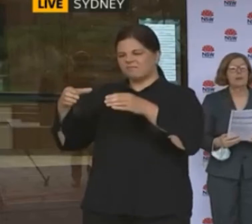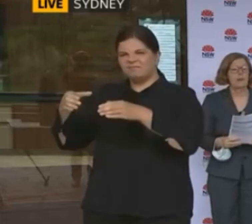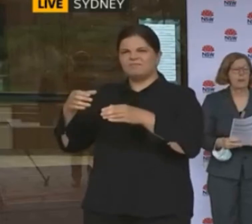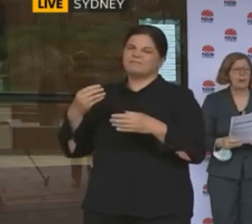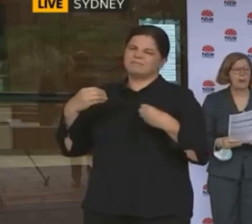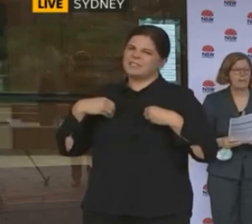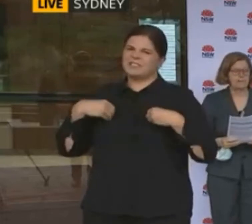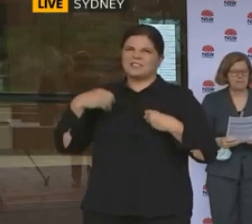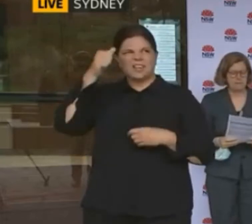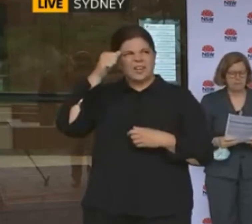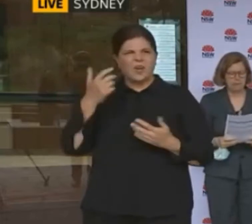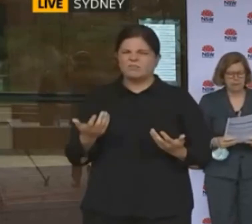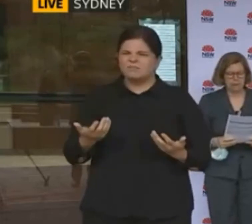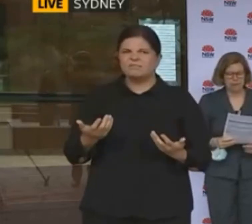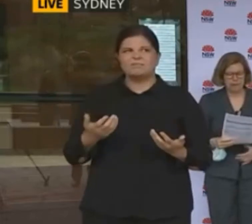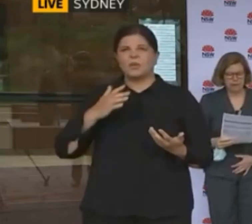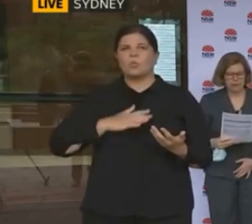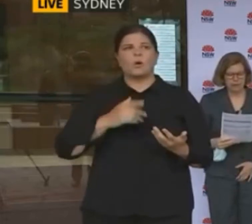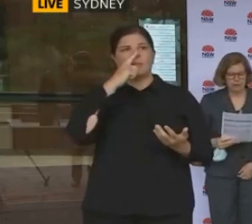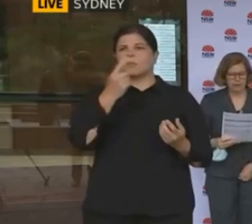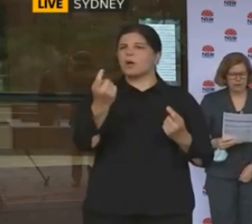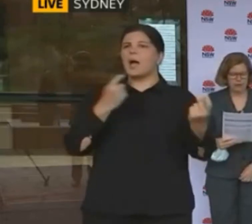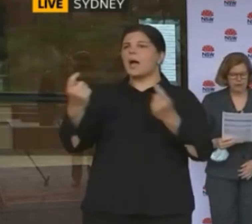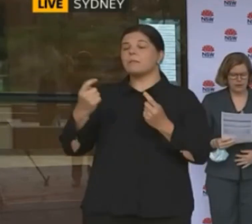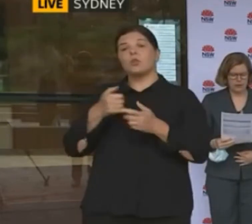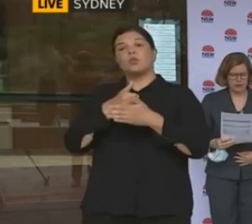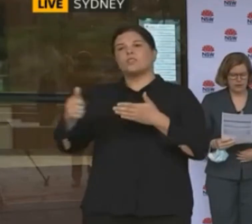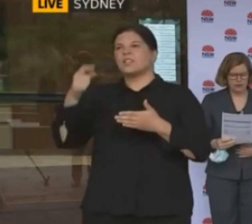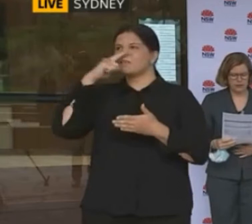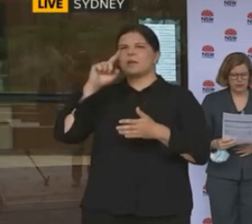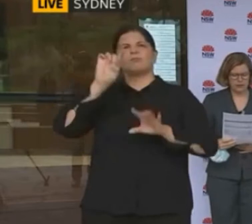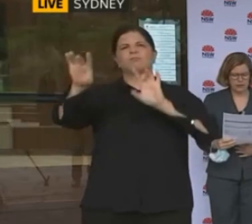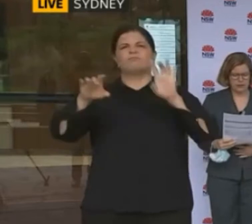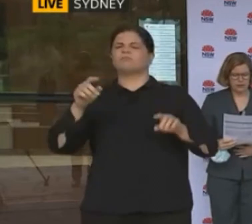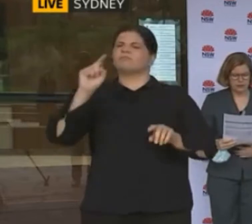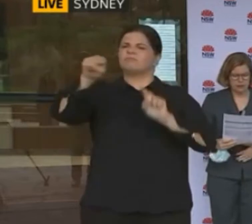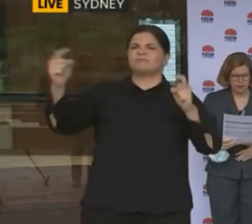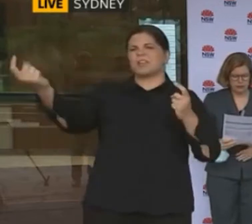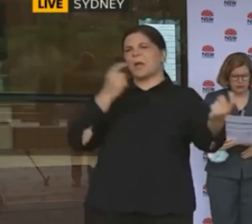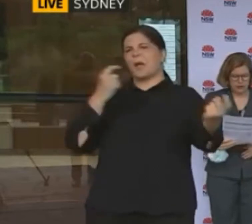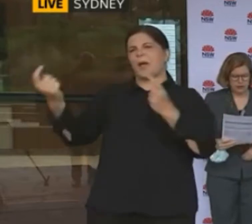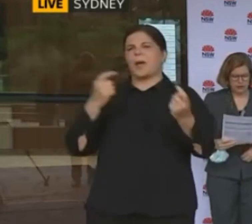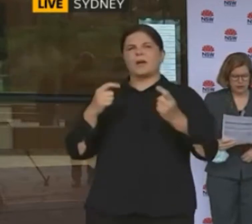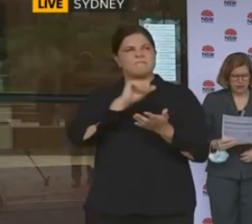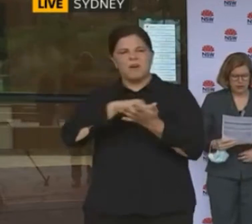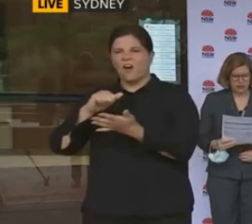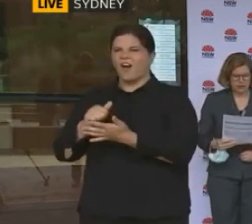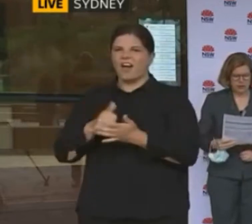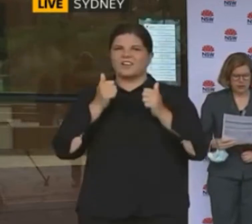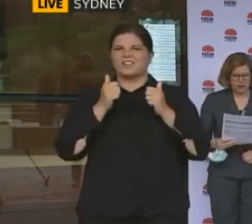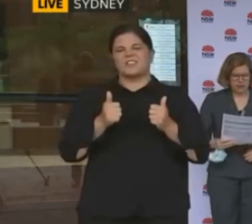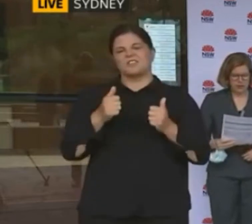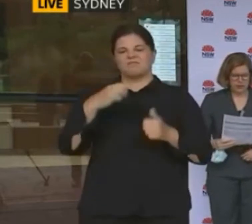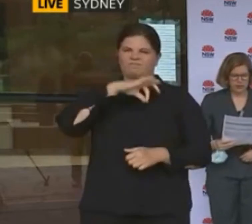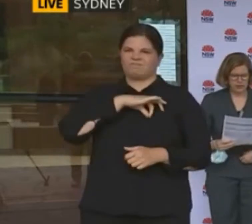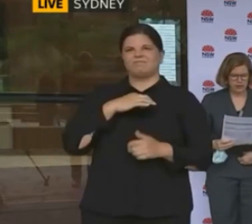hurting. We know this is a time of year when you'd be welcoming many tourists from outside the area. And please know the government is considering its options in relation to